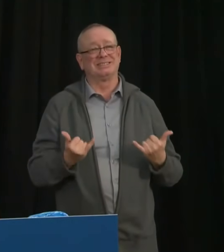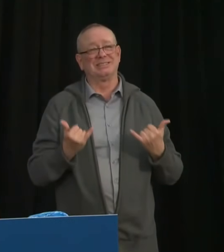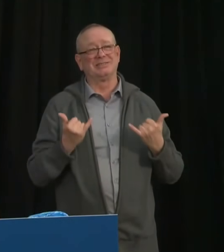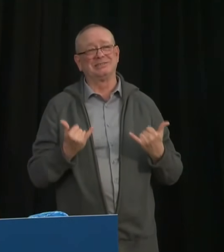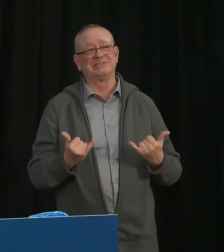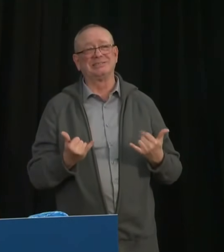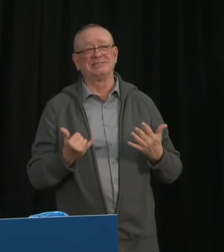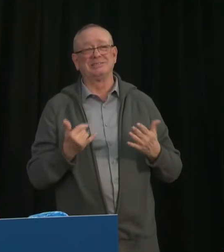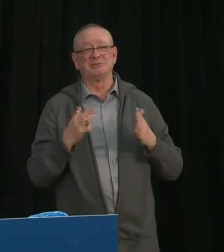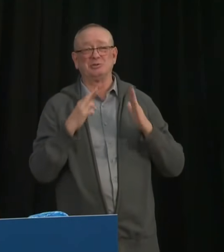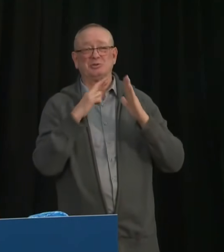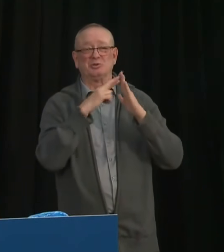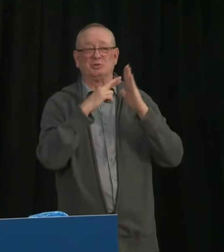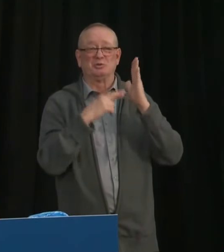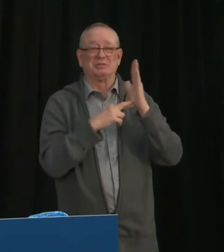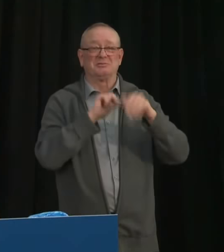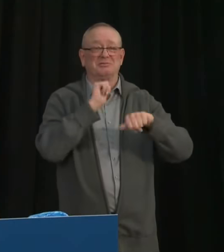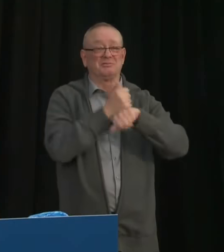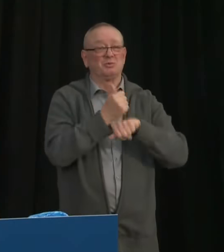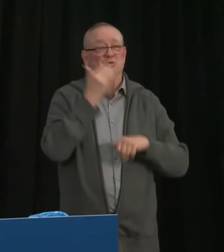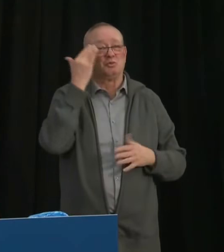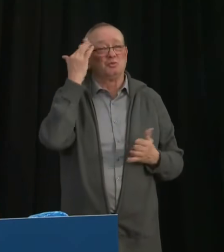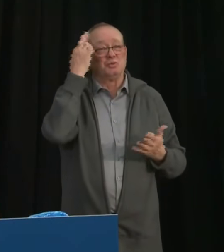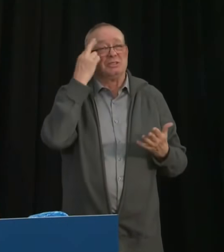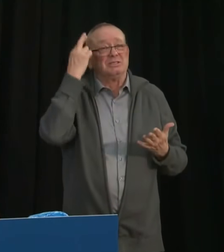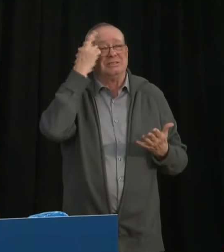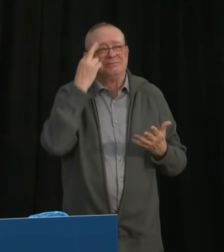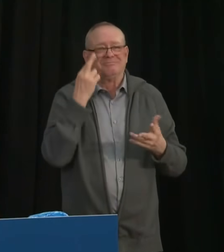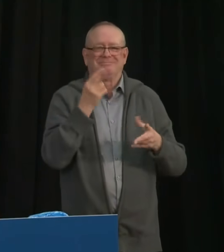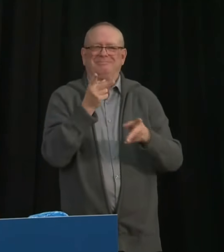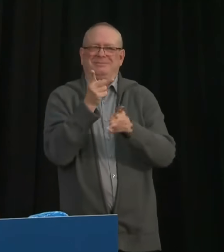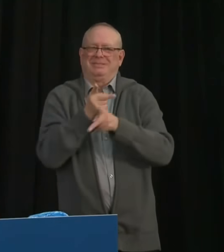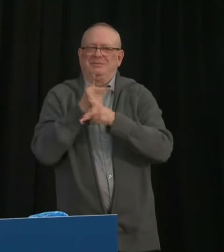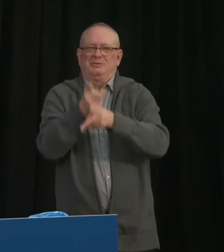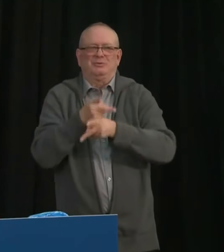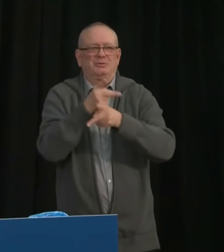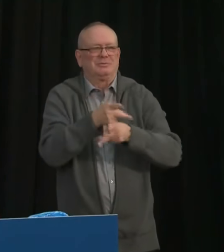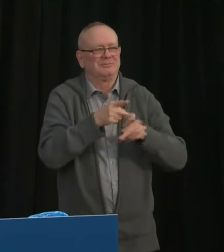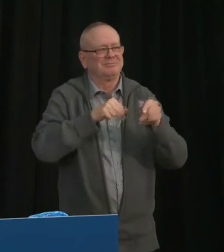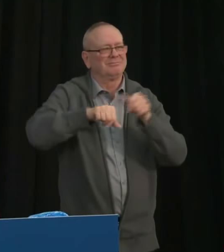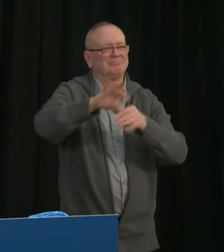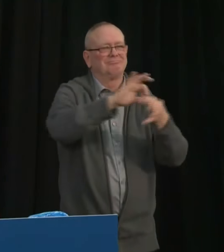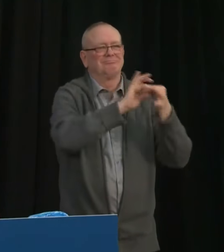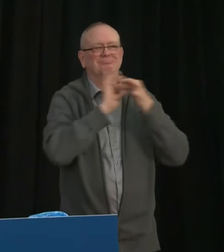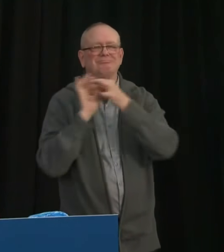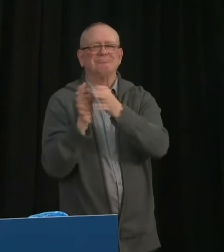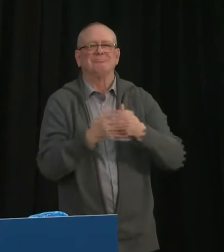communities. Operator, could you put through the next caller, please?